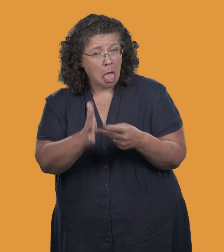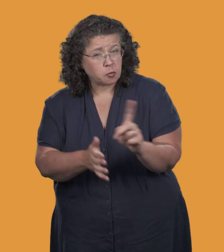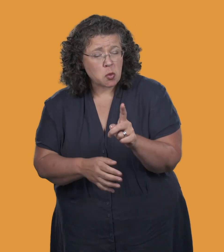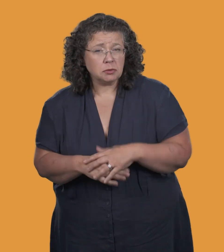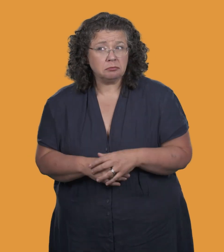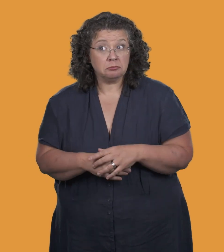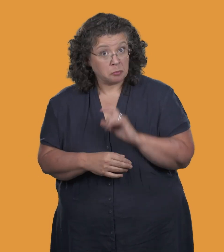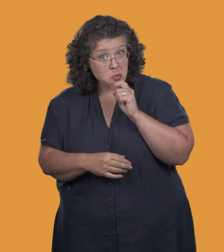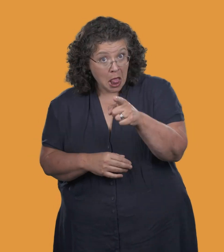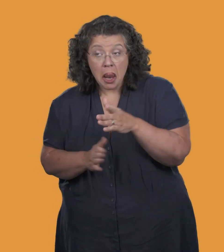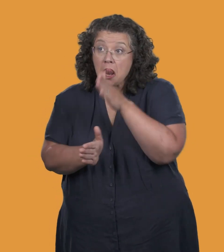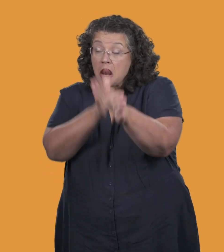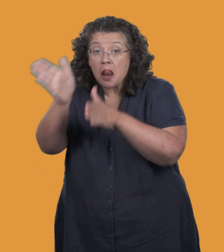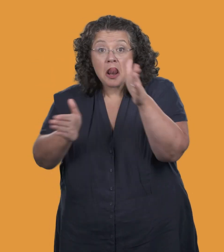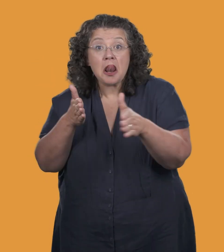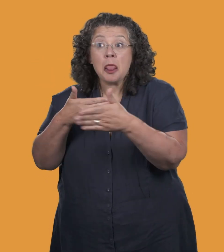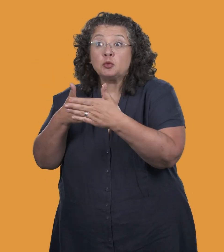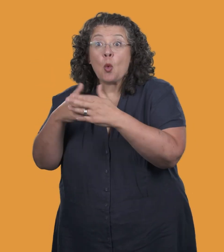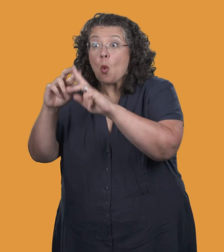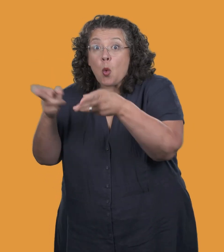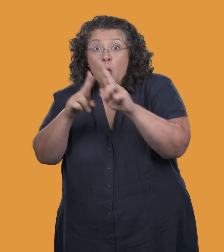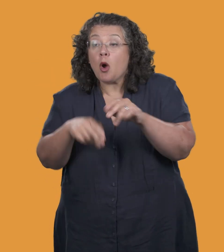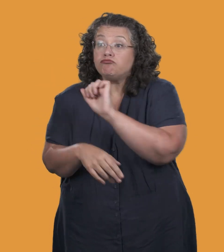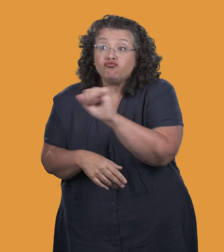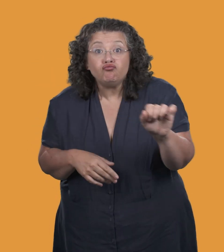Will you be doing a door-to-door canvassing?